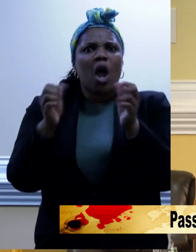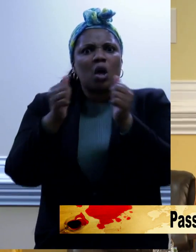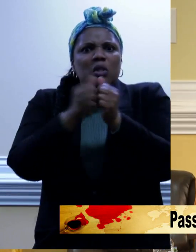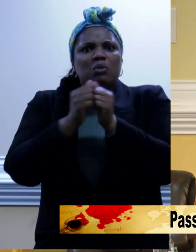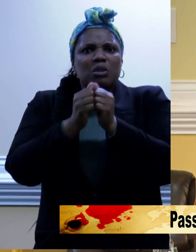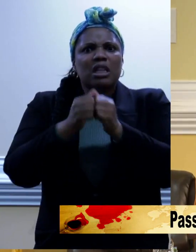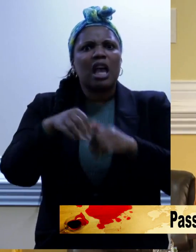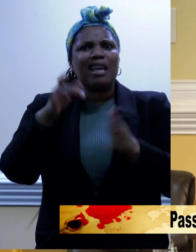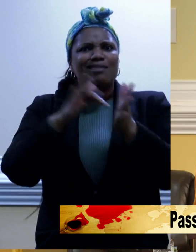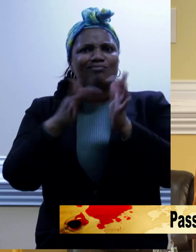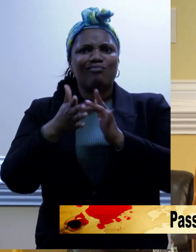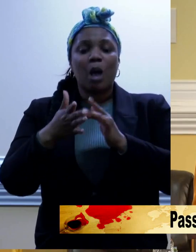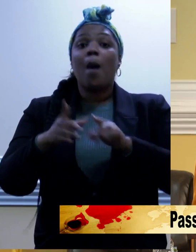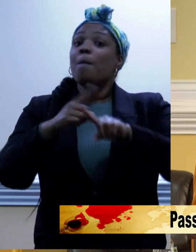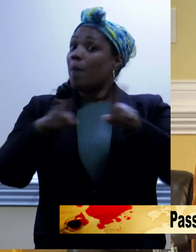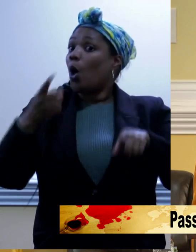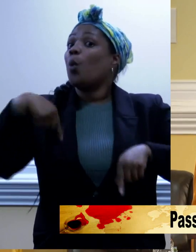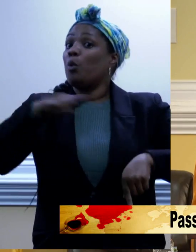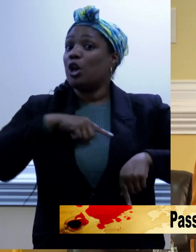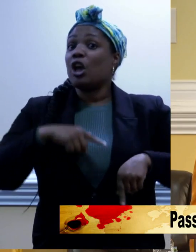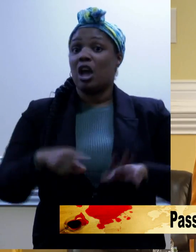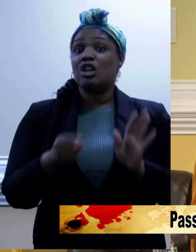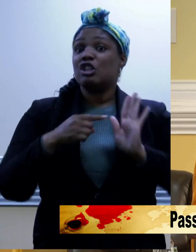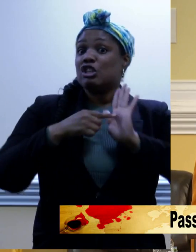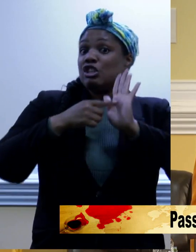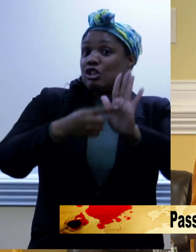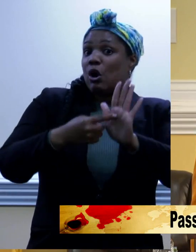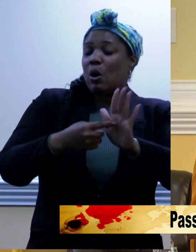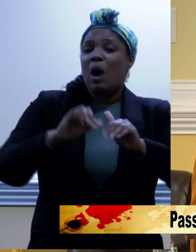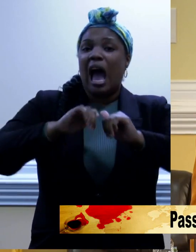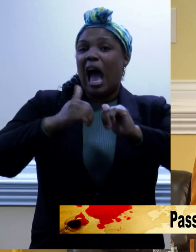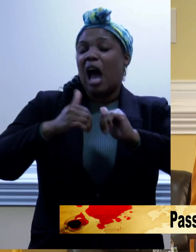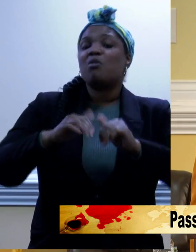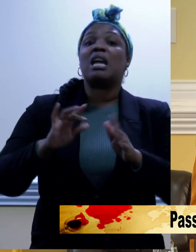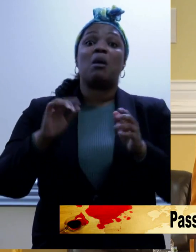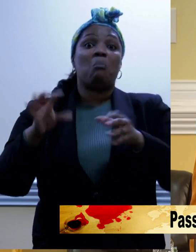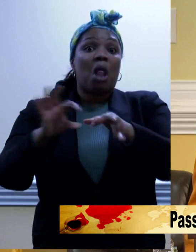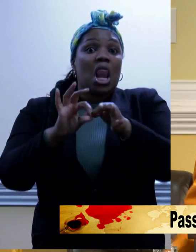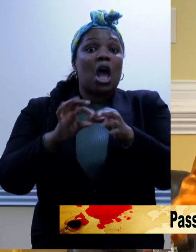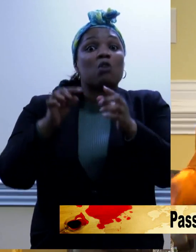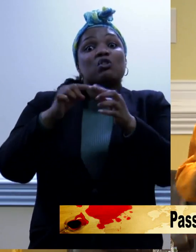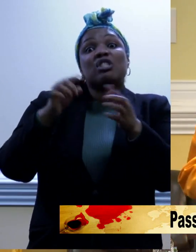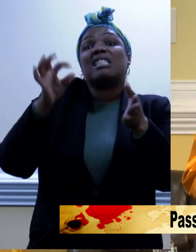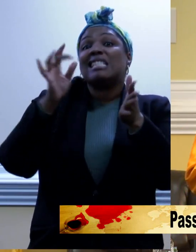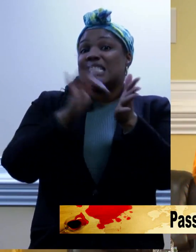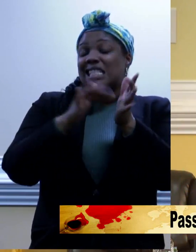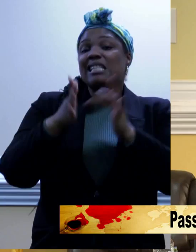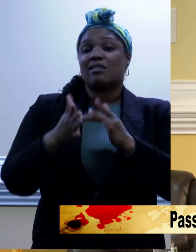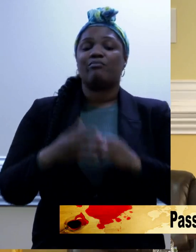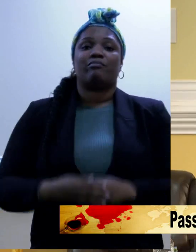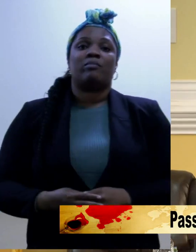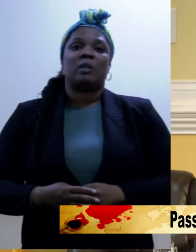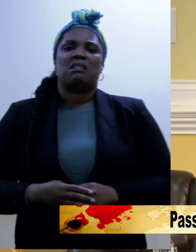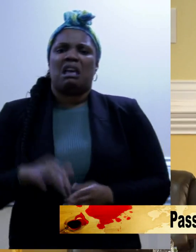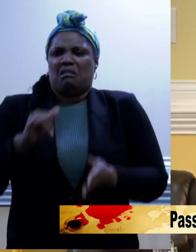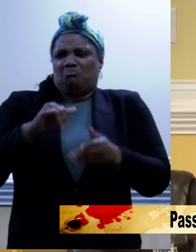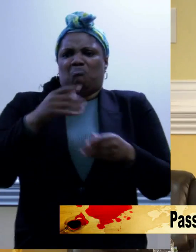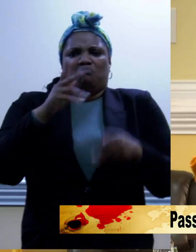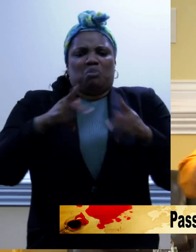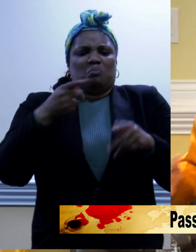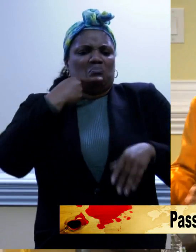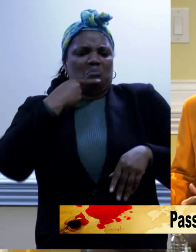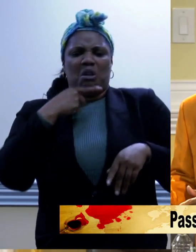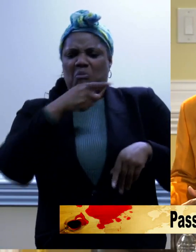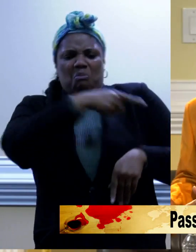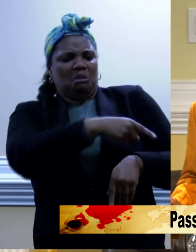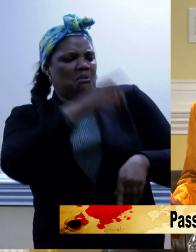going to do, sisters and brothers, we're going to tie the Passover in with Jesus. Because they say, you know, that's for the Jews, and